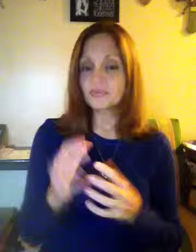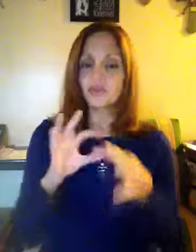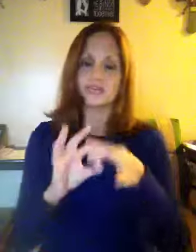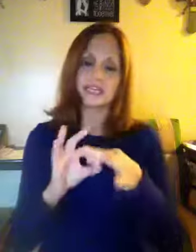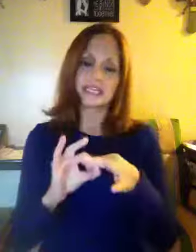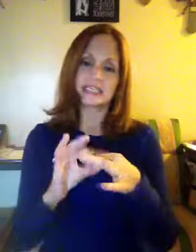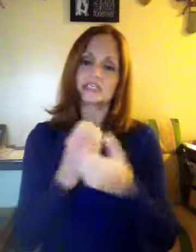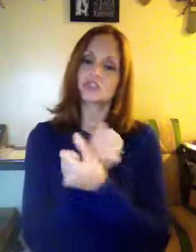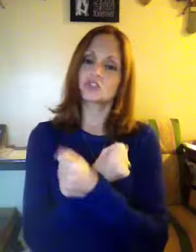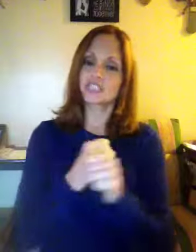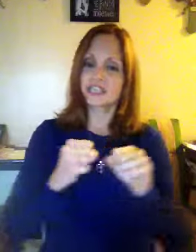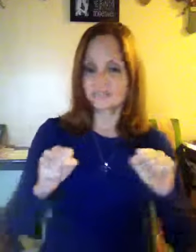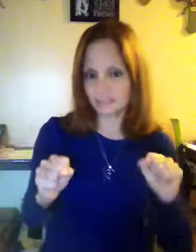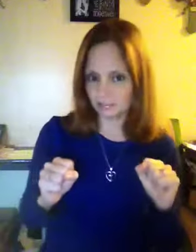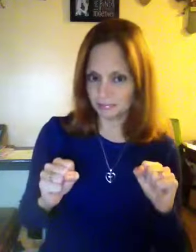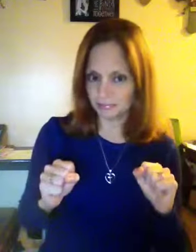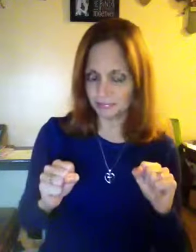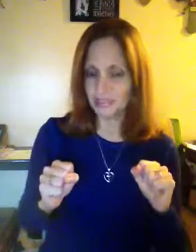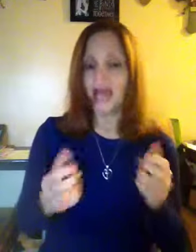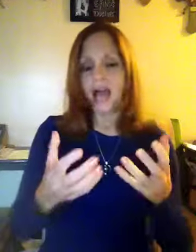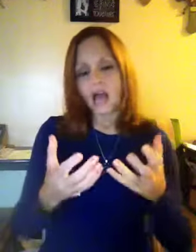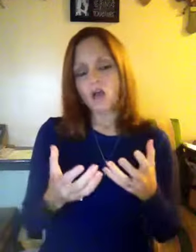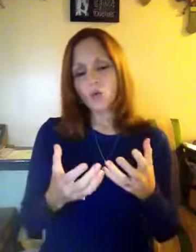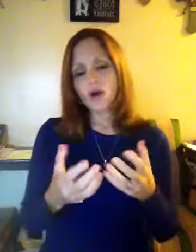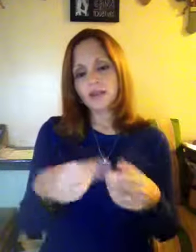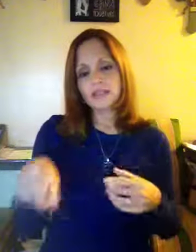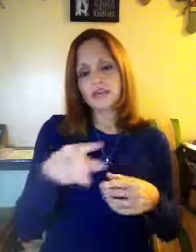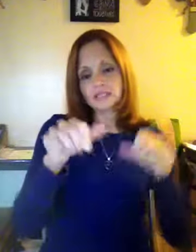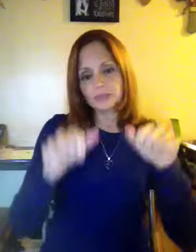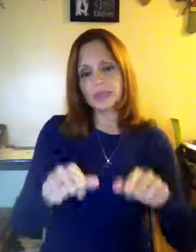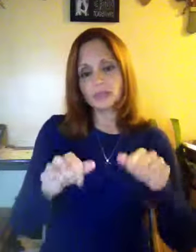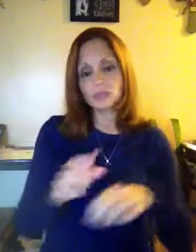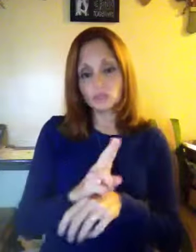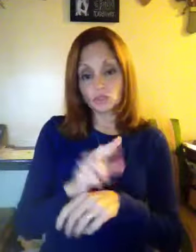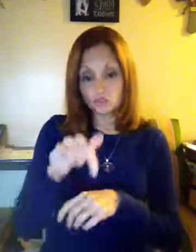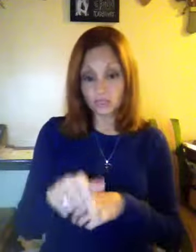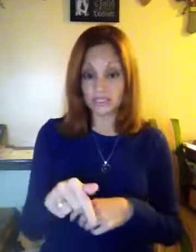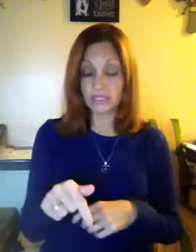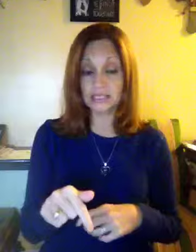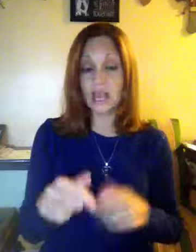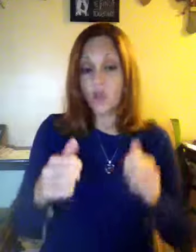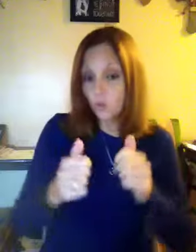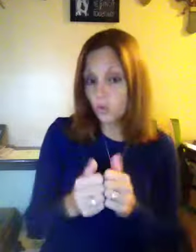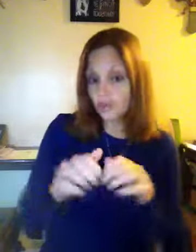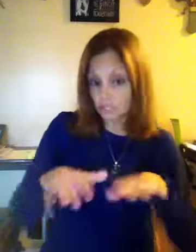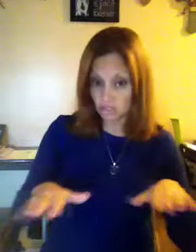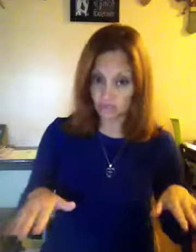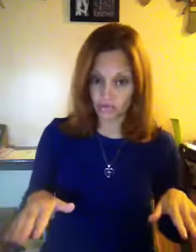related to safety. I want you guys to be able to use this with children.